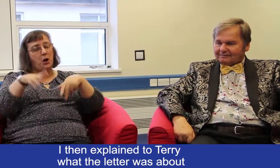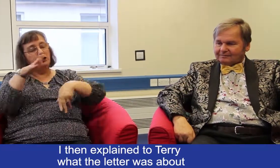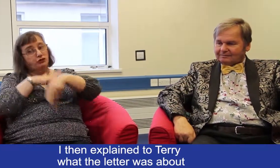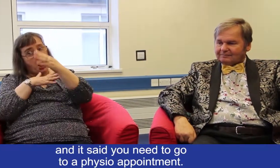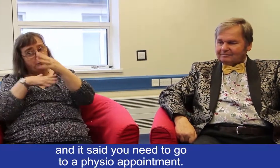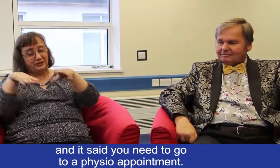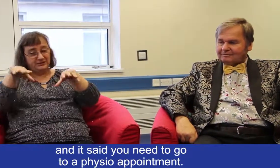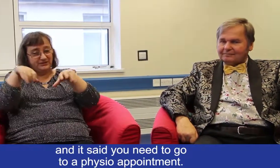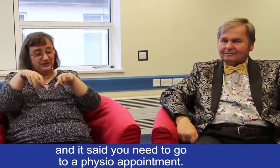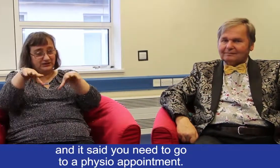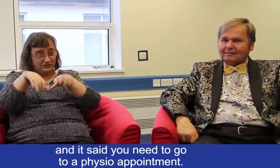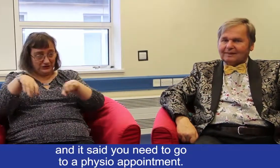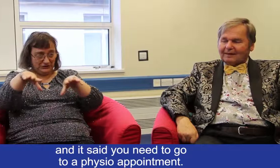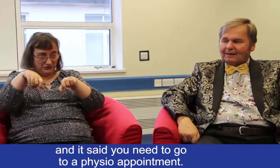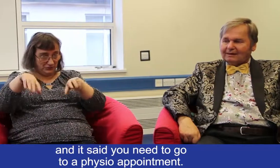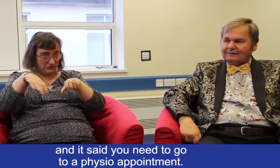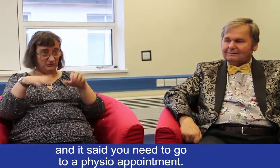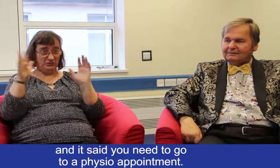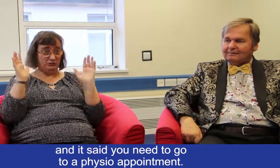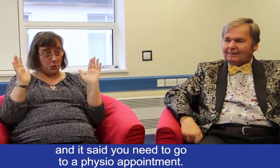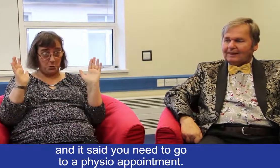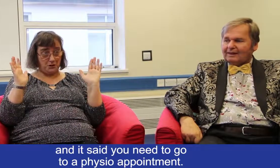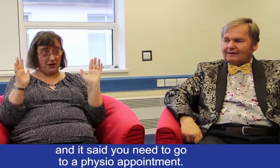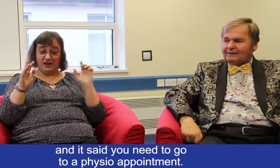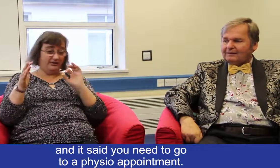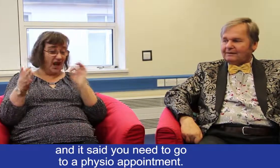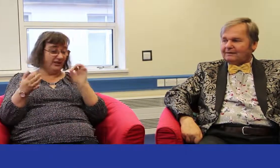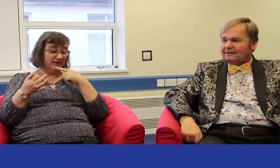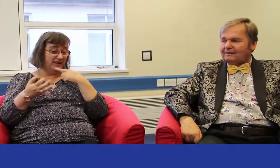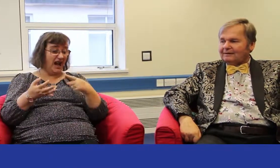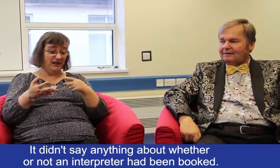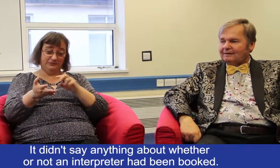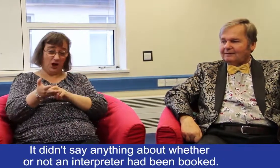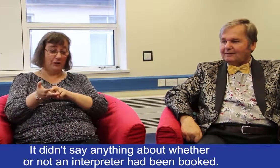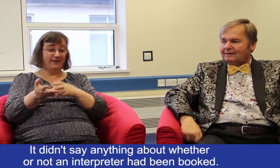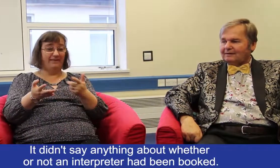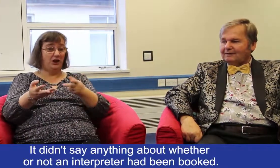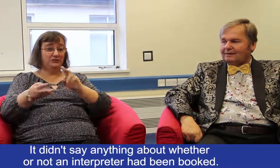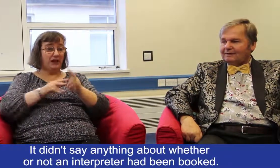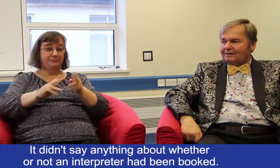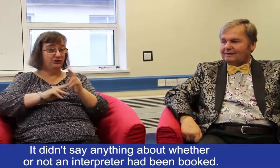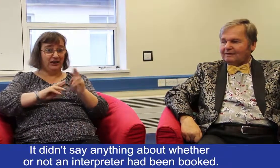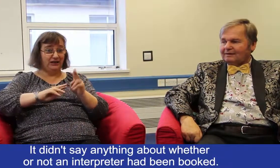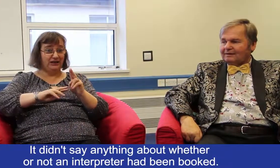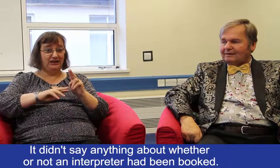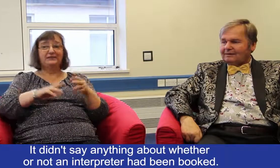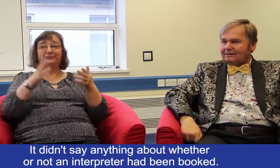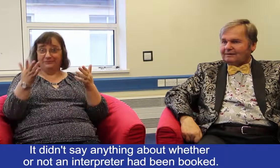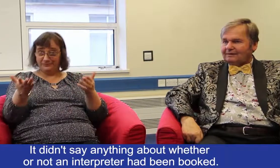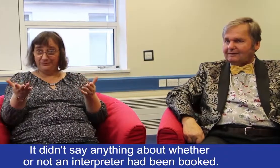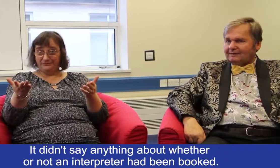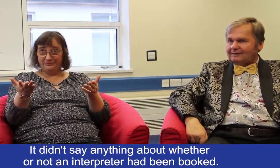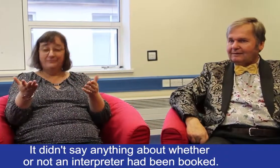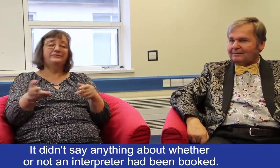was about, and it said you need to go to a physio appointment. It didn't say anything about whether or